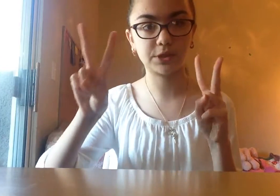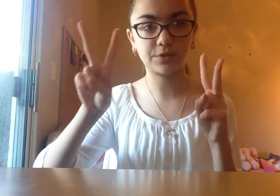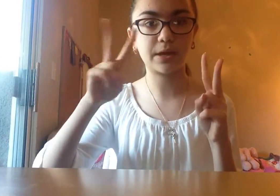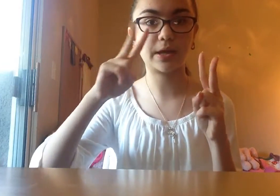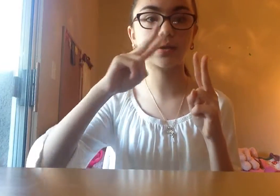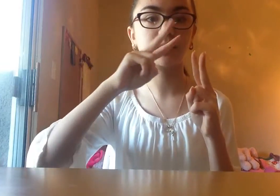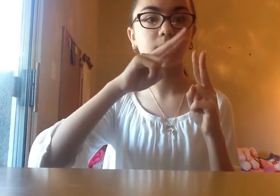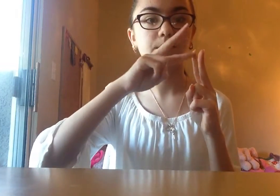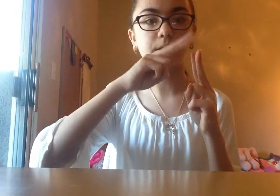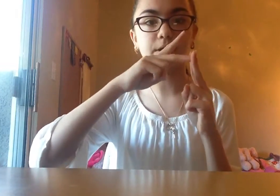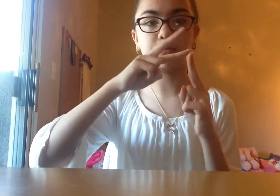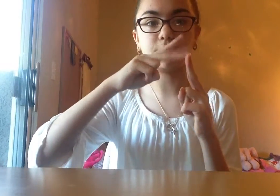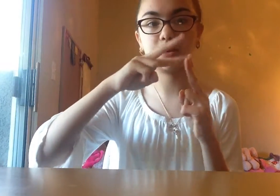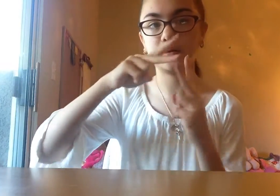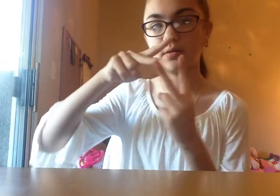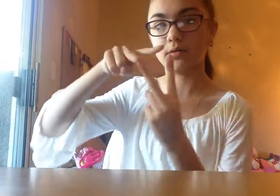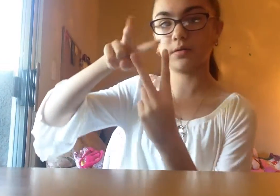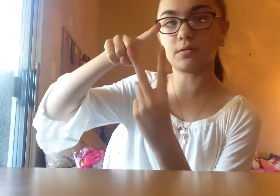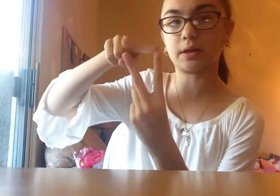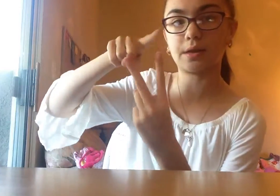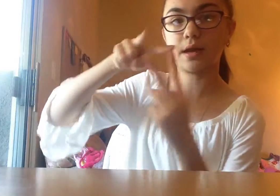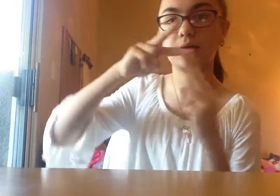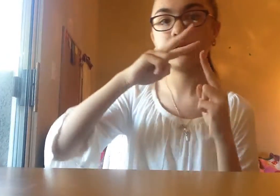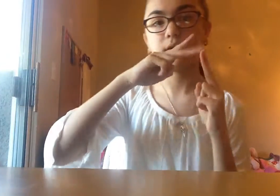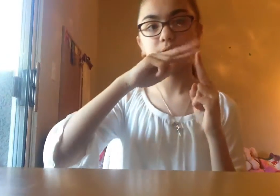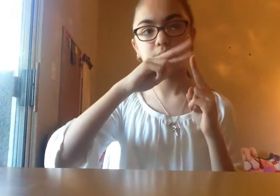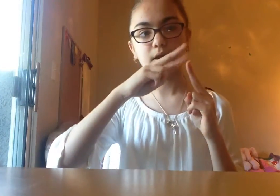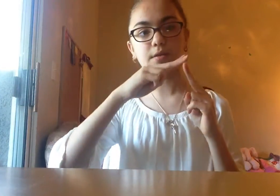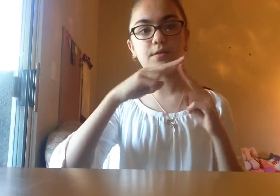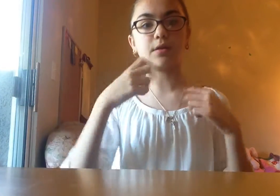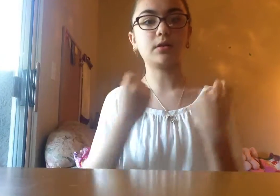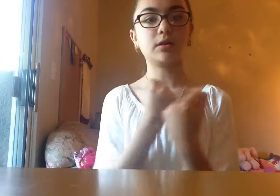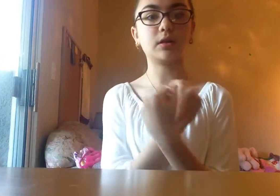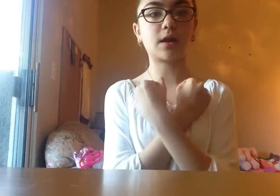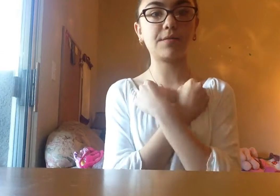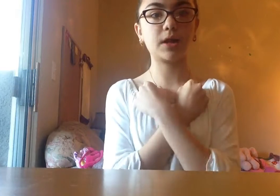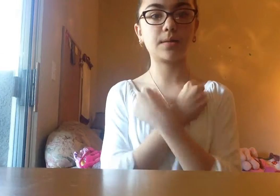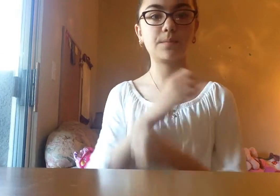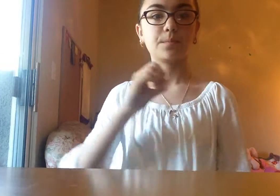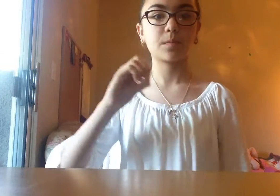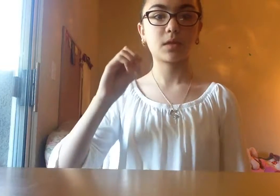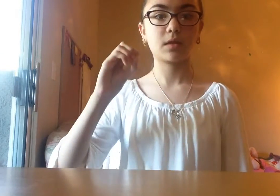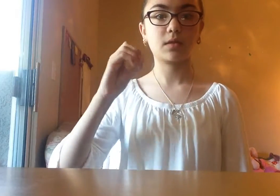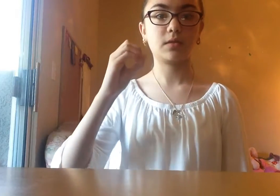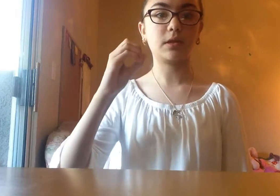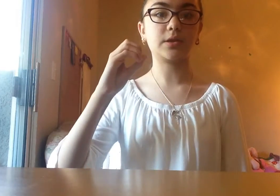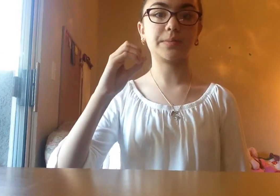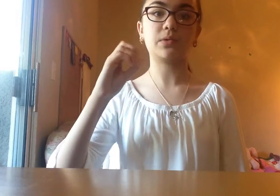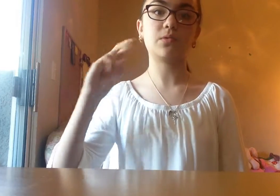two hand, but you like go like that. Either love it, then you spell